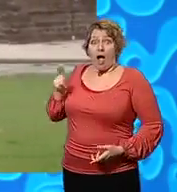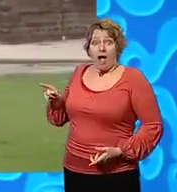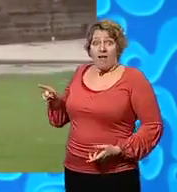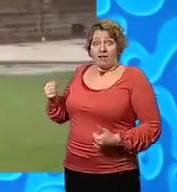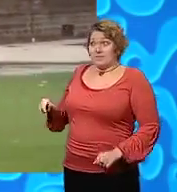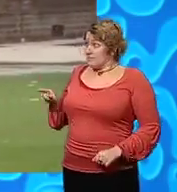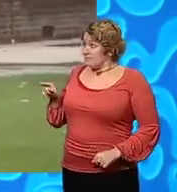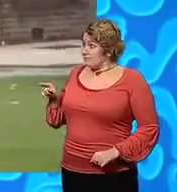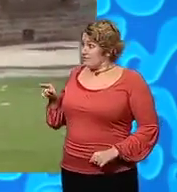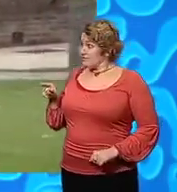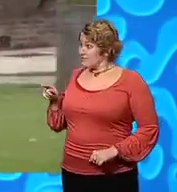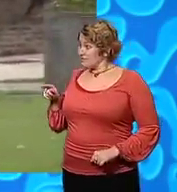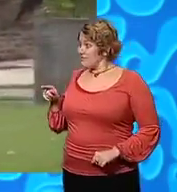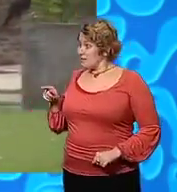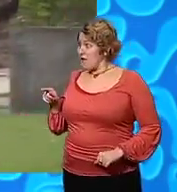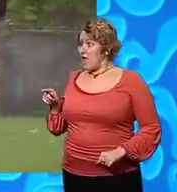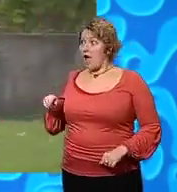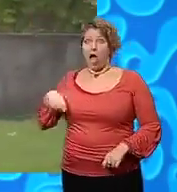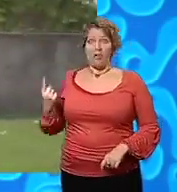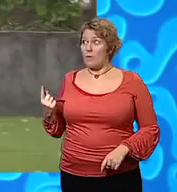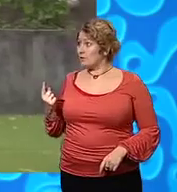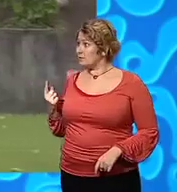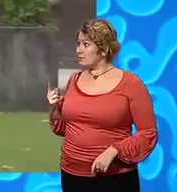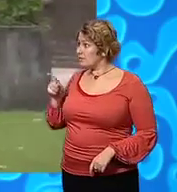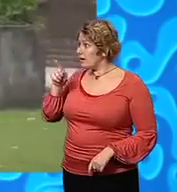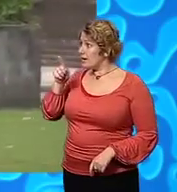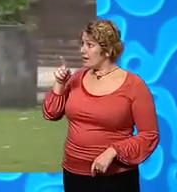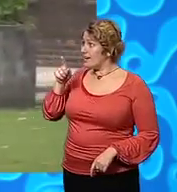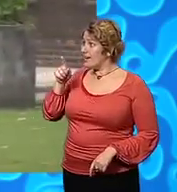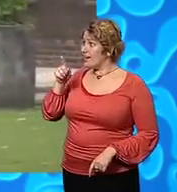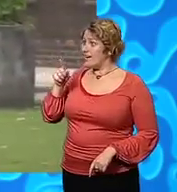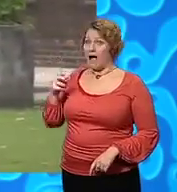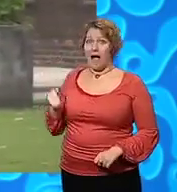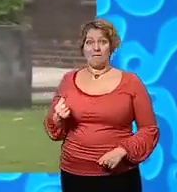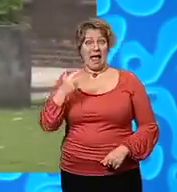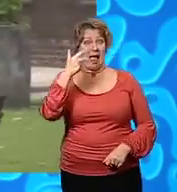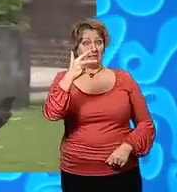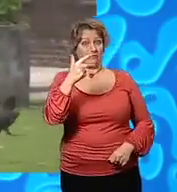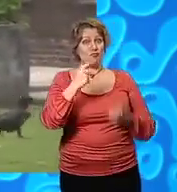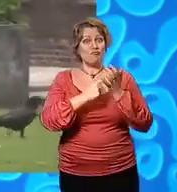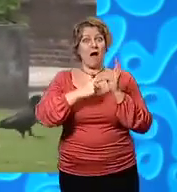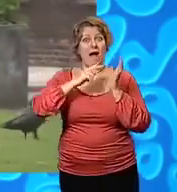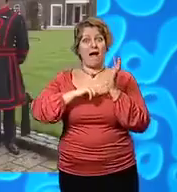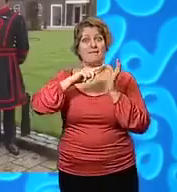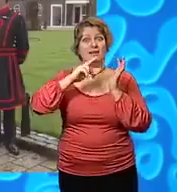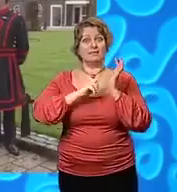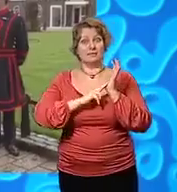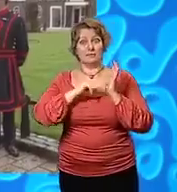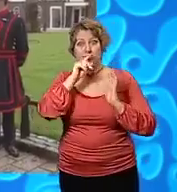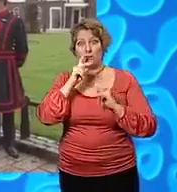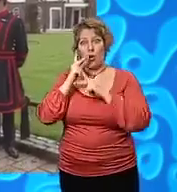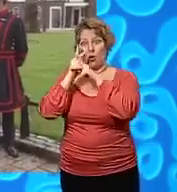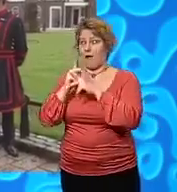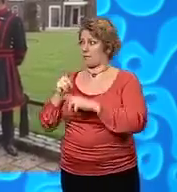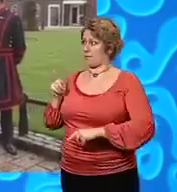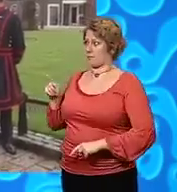one! And another! There are 8 ravens, and they're looked after by the Raven